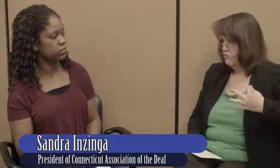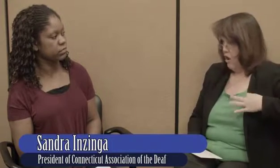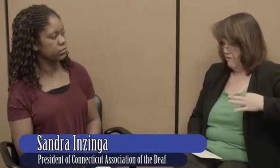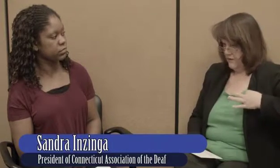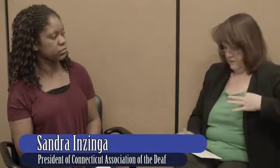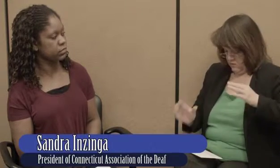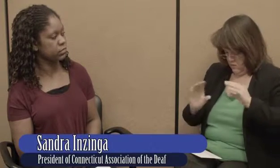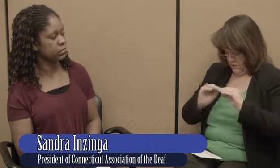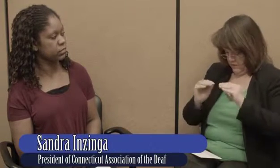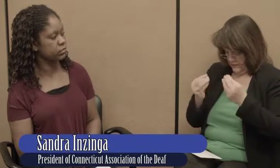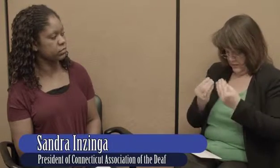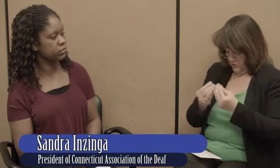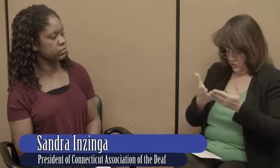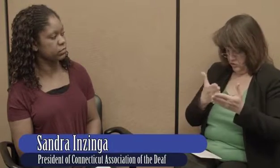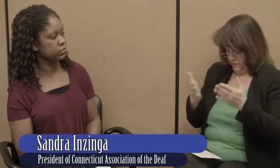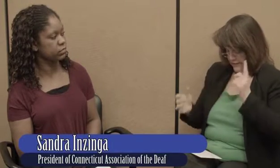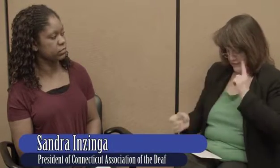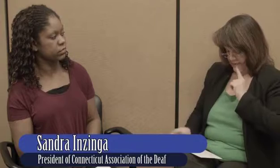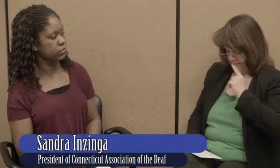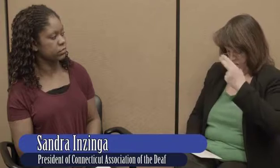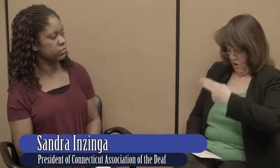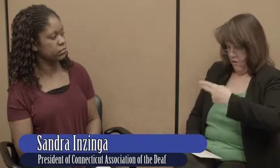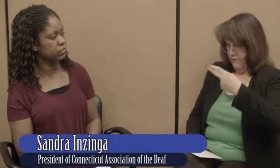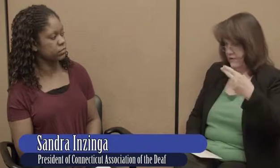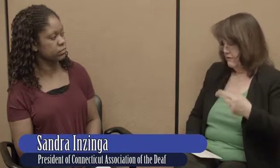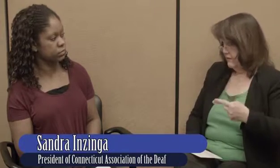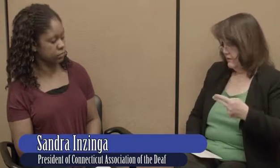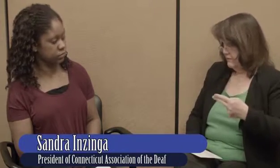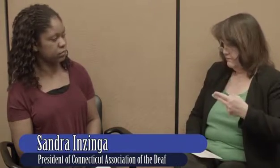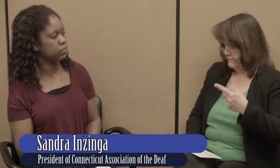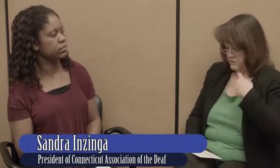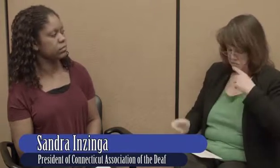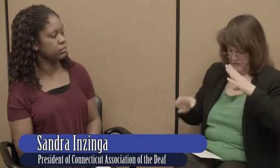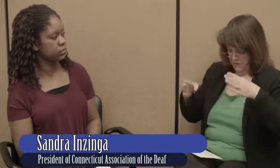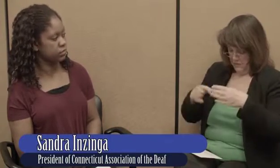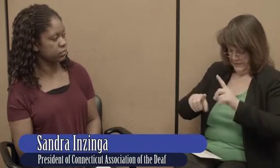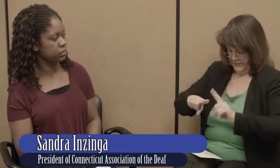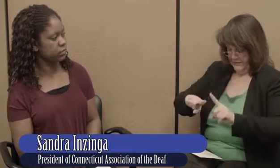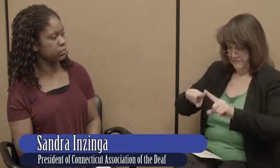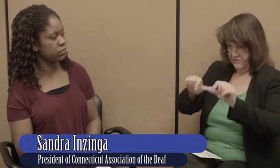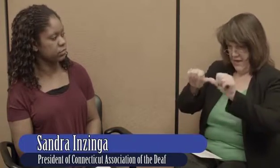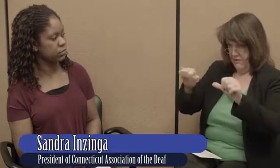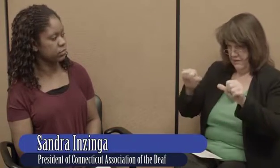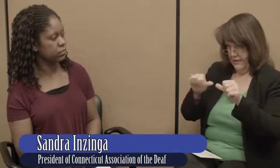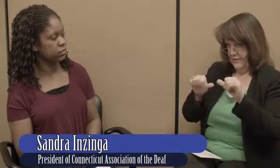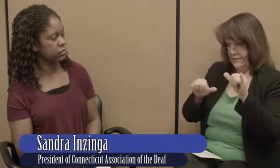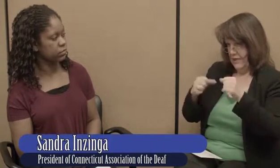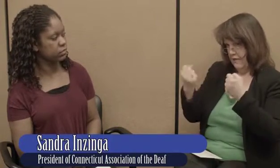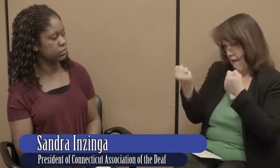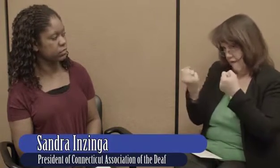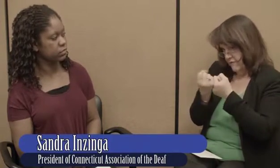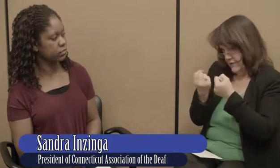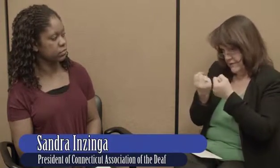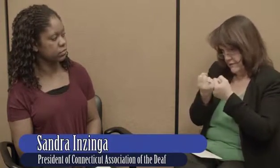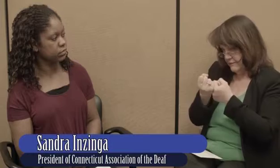a civil rights nonprofit organization for deaf and hard-of-hearing people, and we focus on different areas like